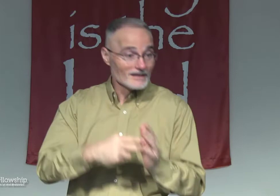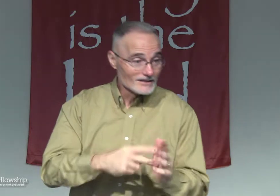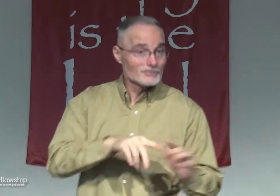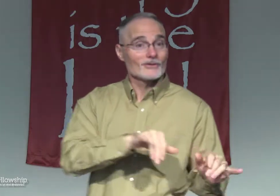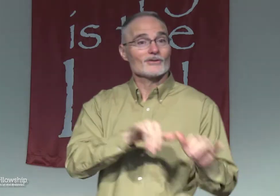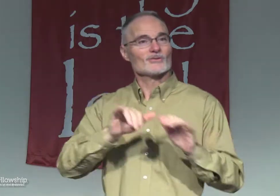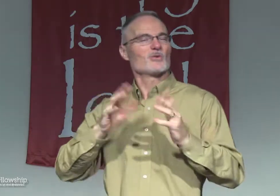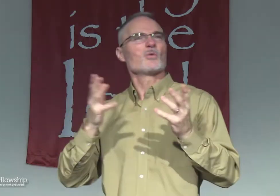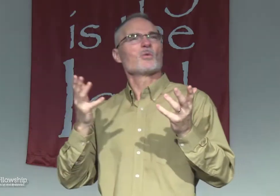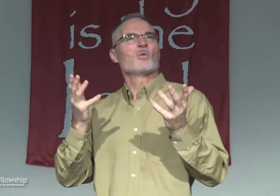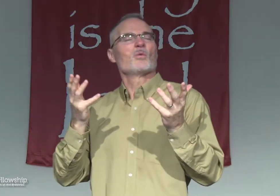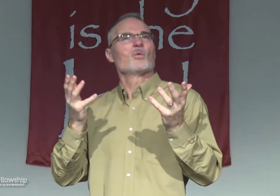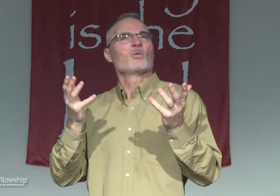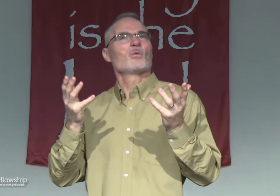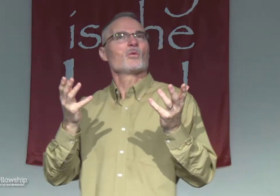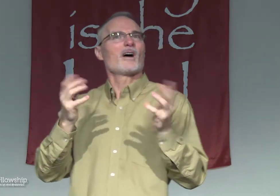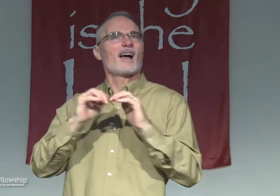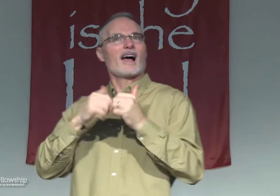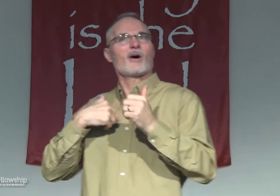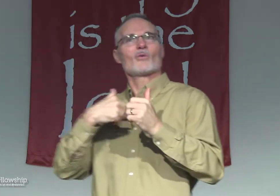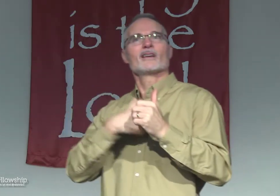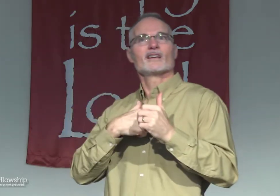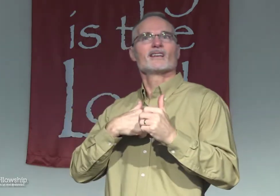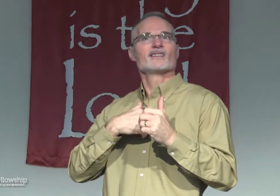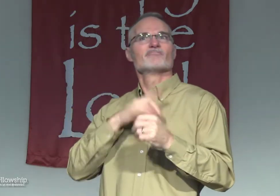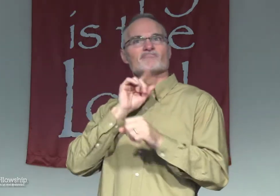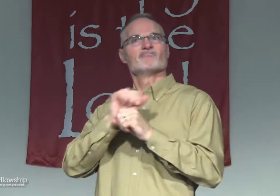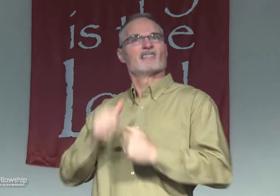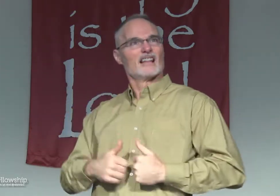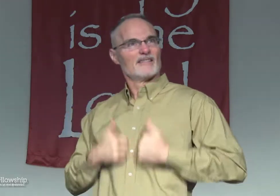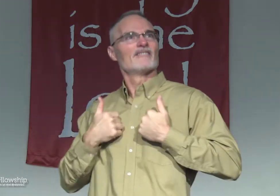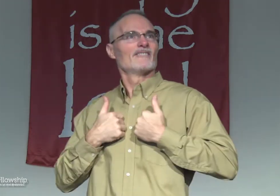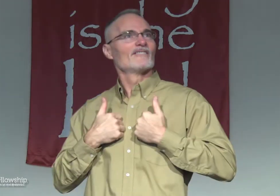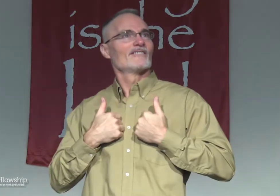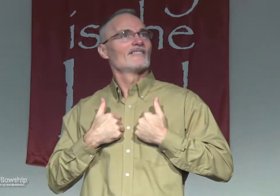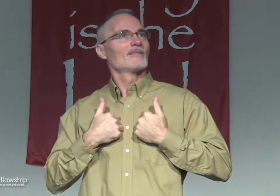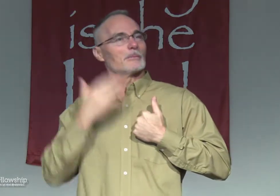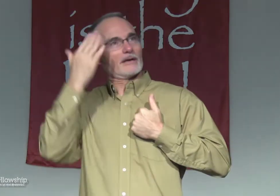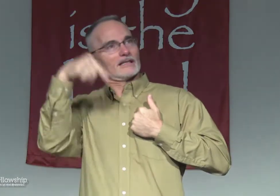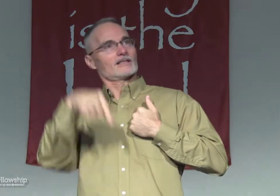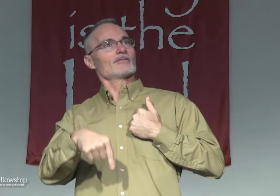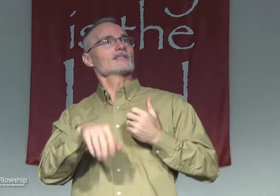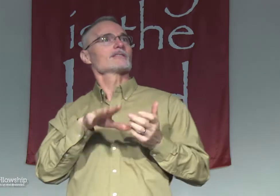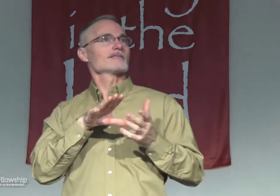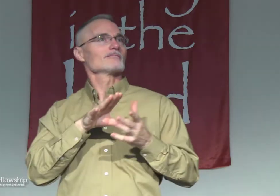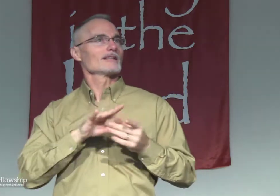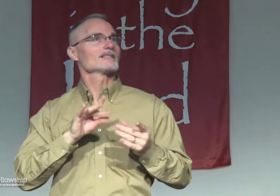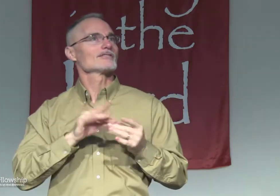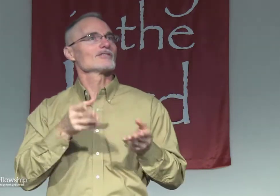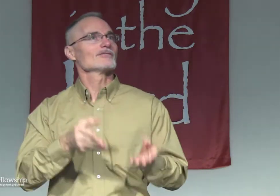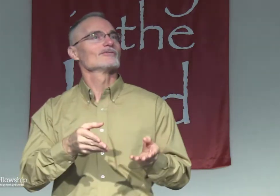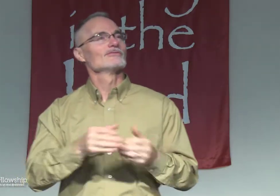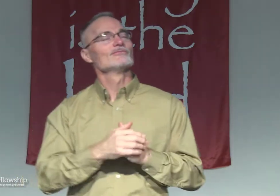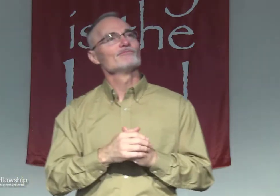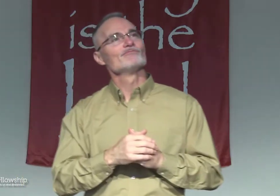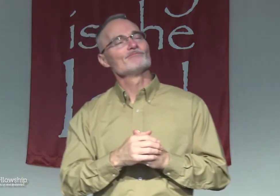that we would understand not only what it means, but also that we would understand how we can live it, how we can